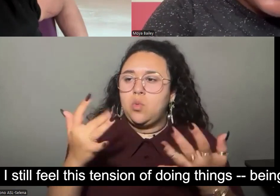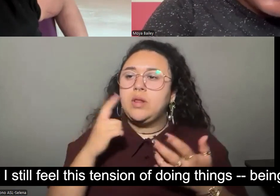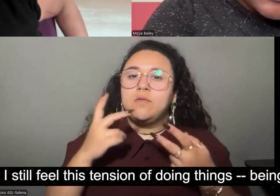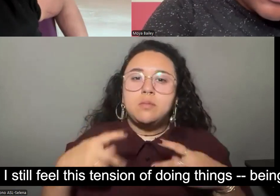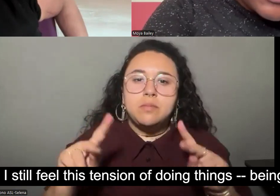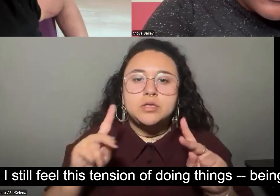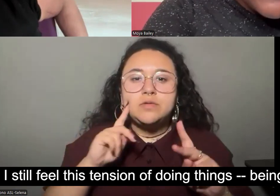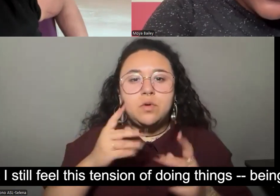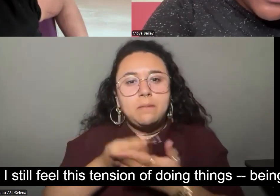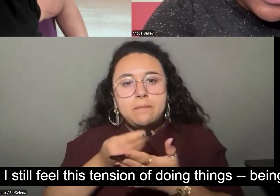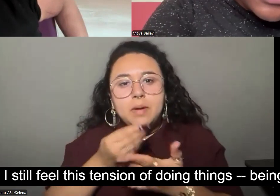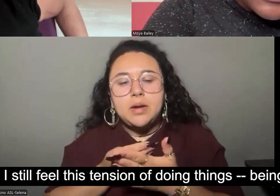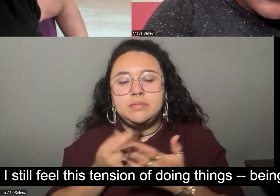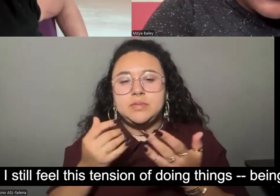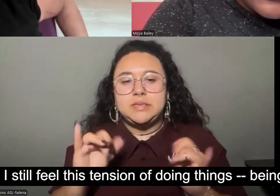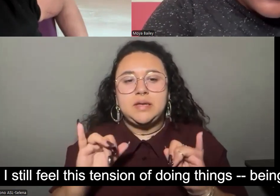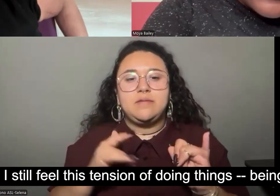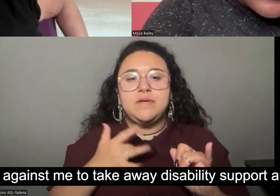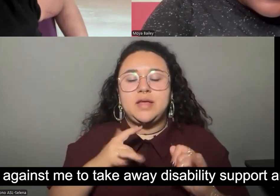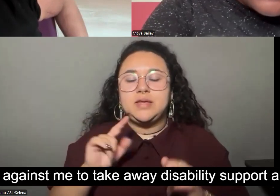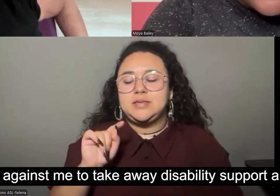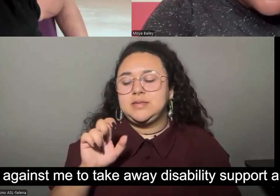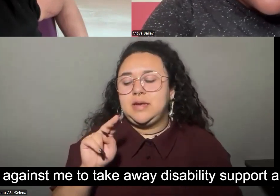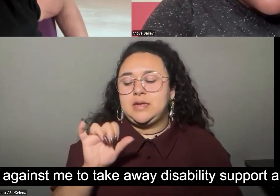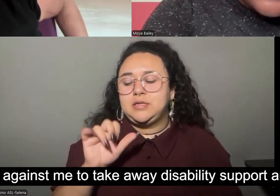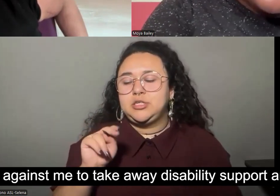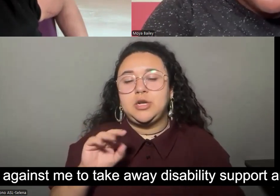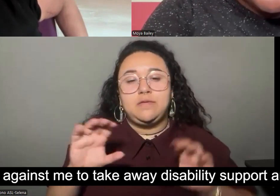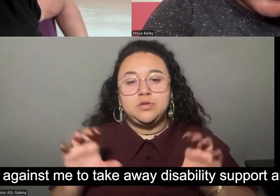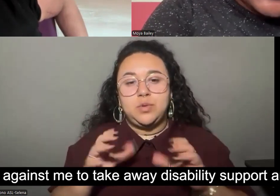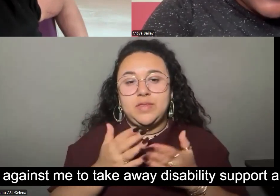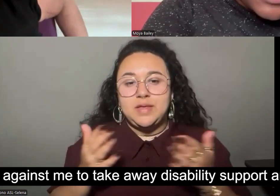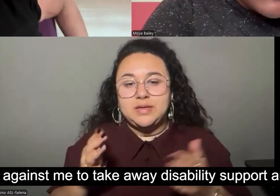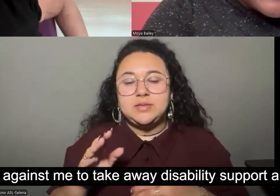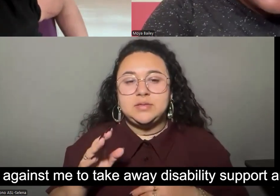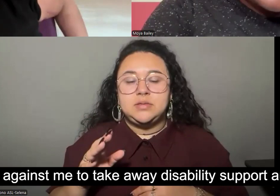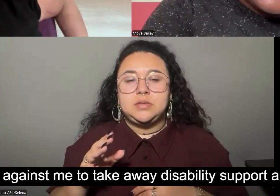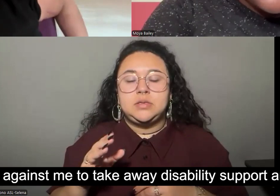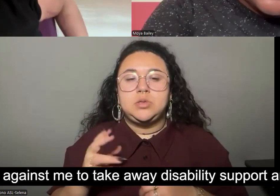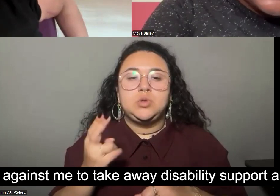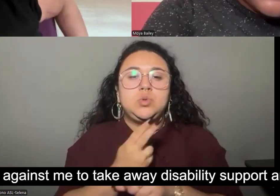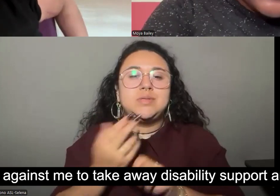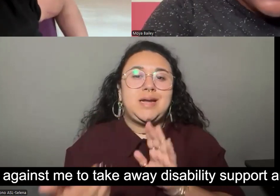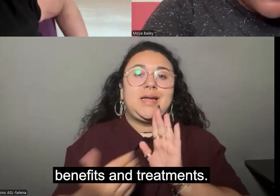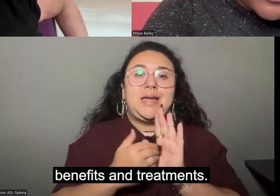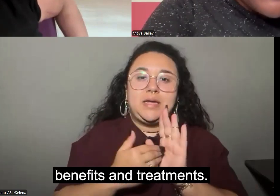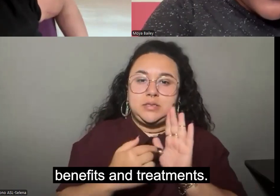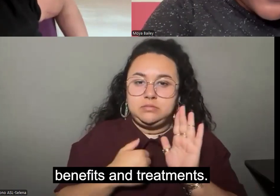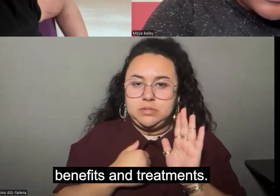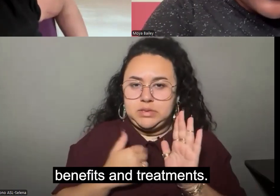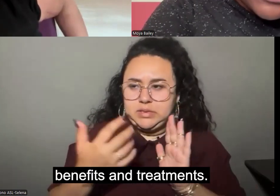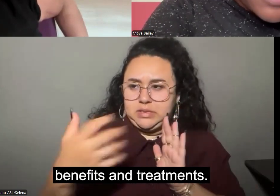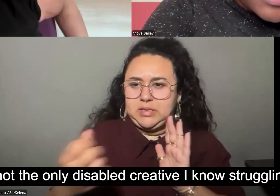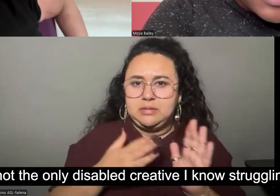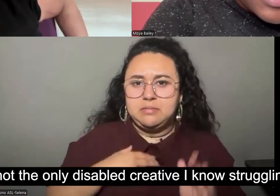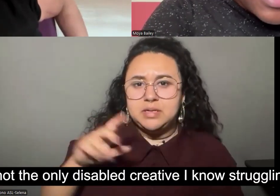feel this tension of doing things being used against me to take Mhm. away disability support and